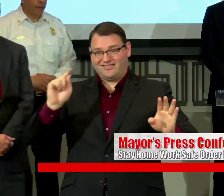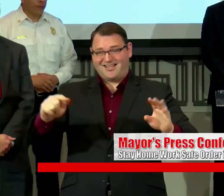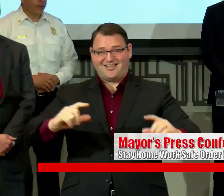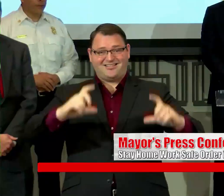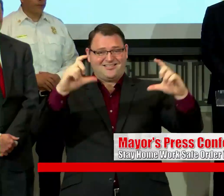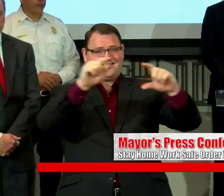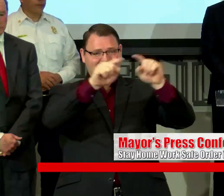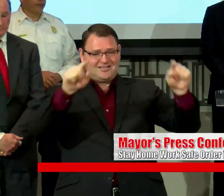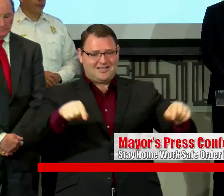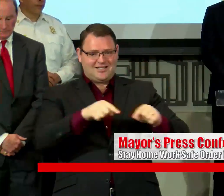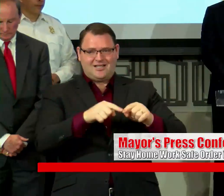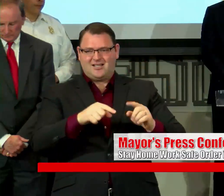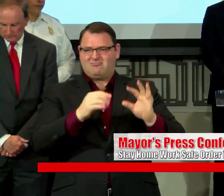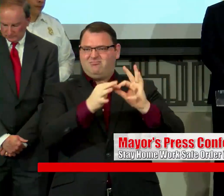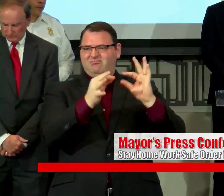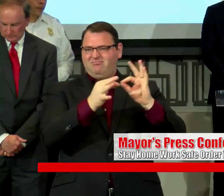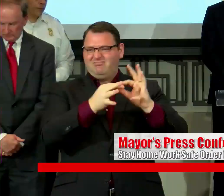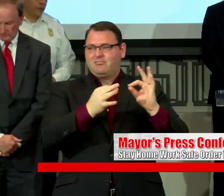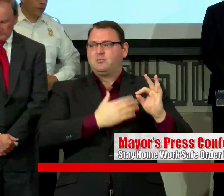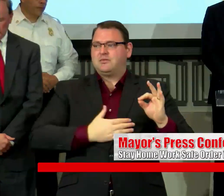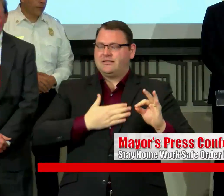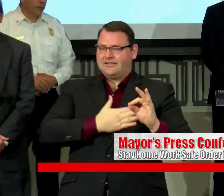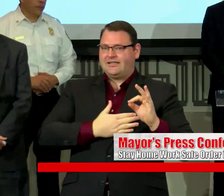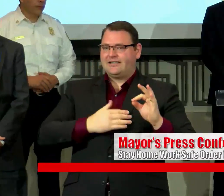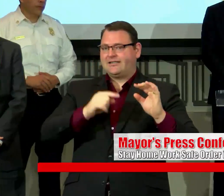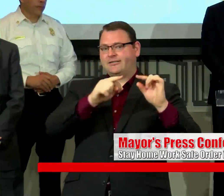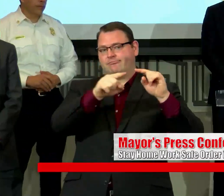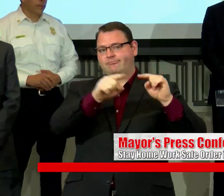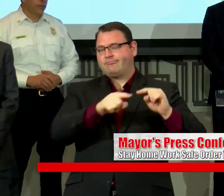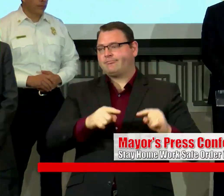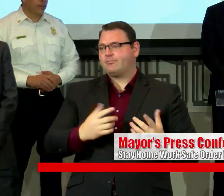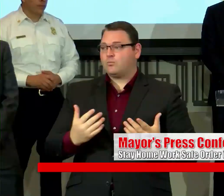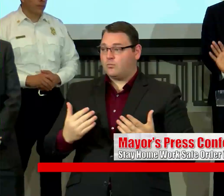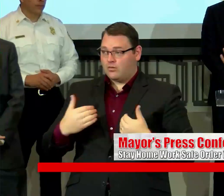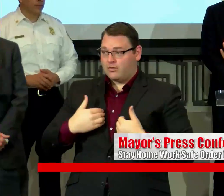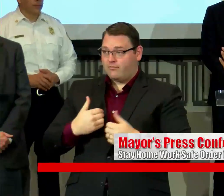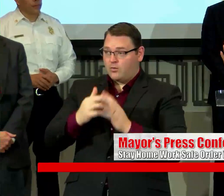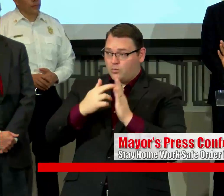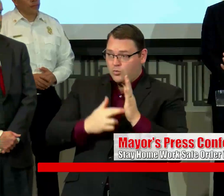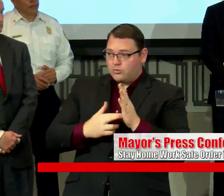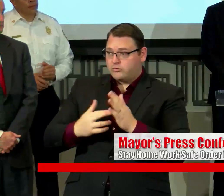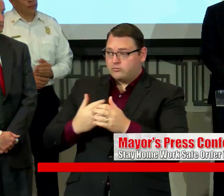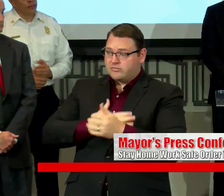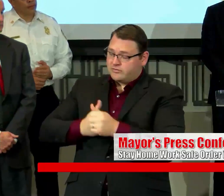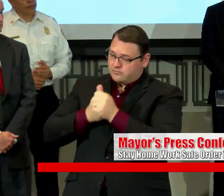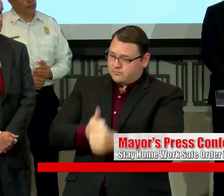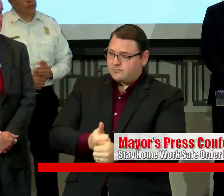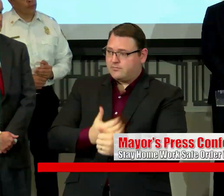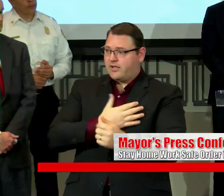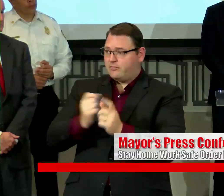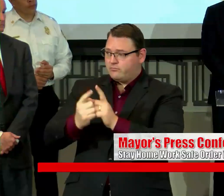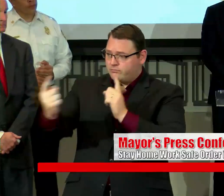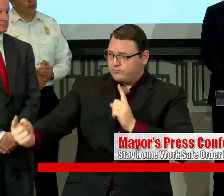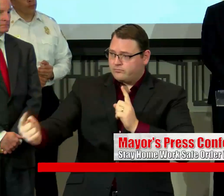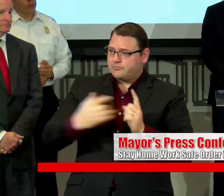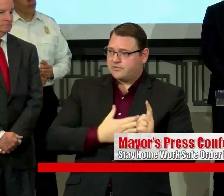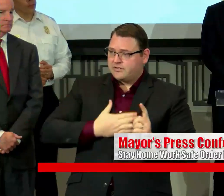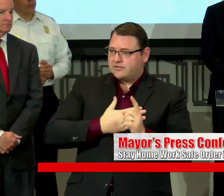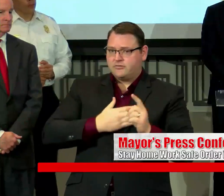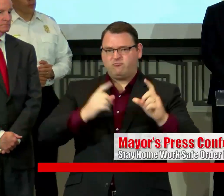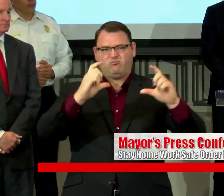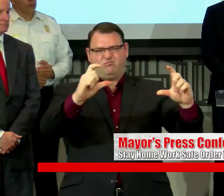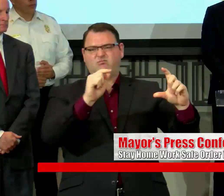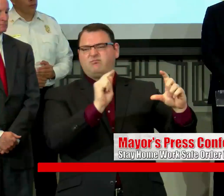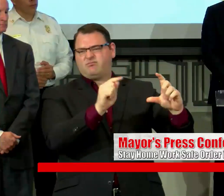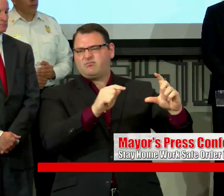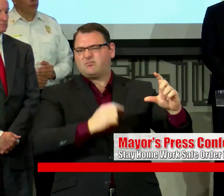to observe all posted rules and practice social distancing. The parks remain open, but if they